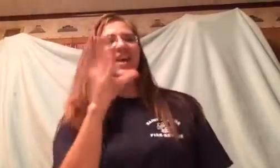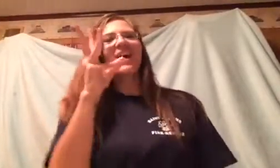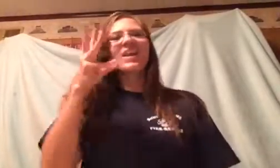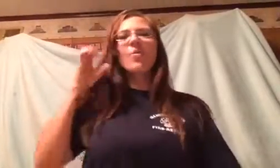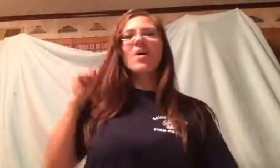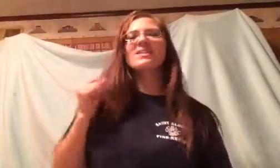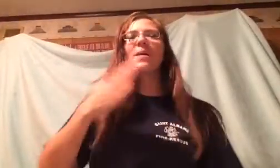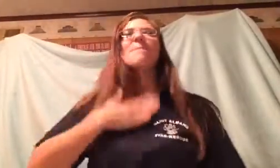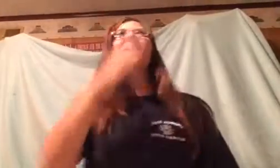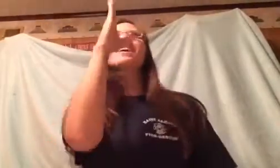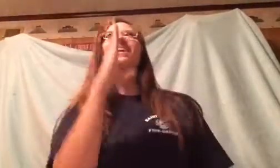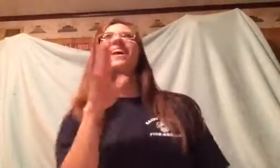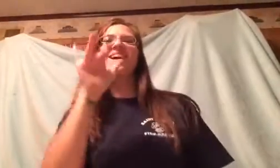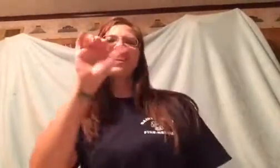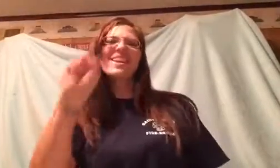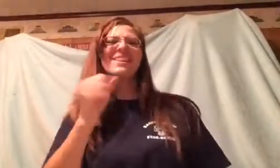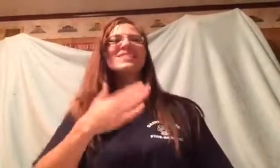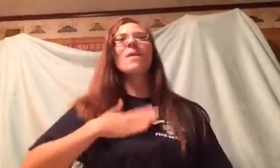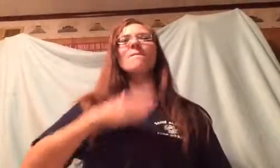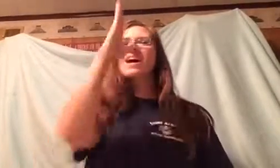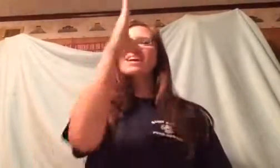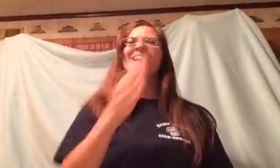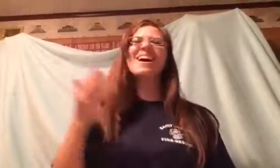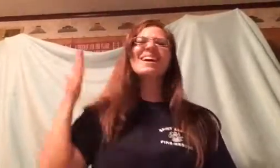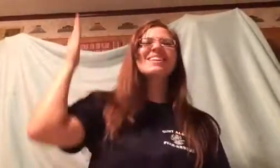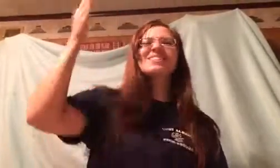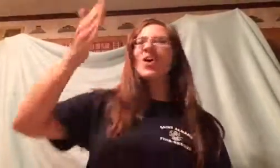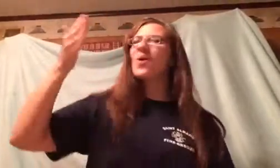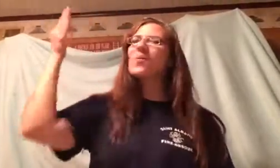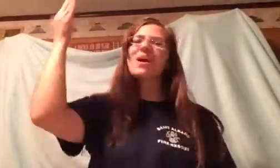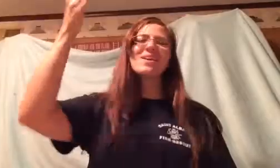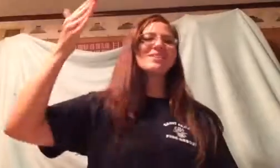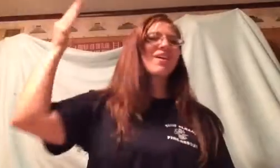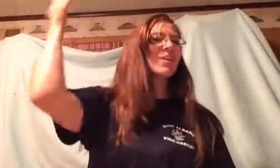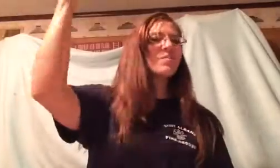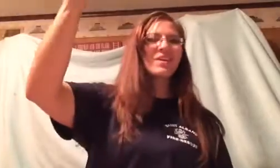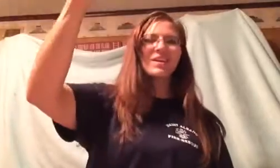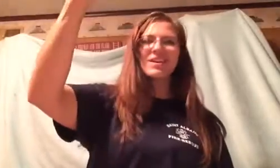God He was, my God He is My God He's always gonna be